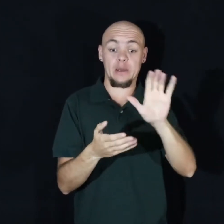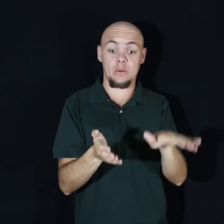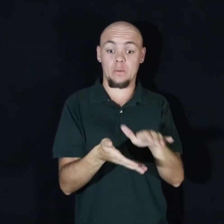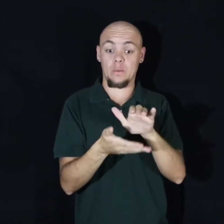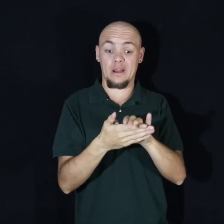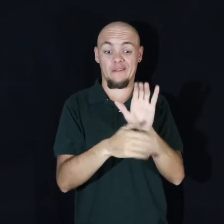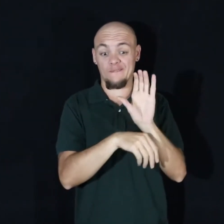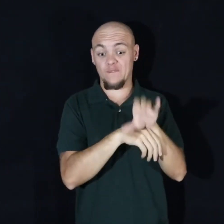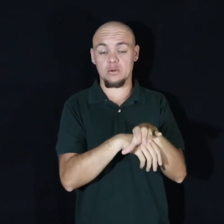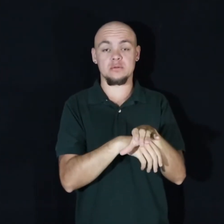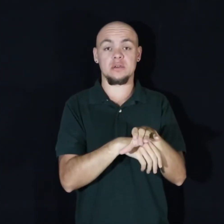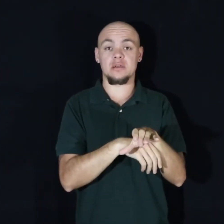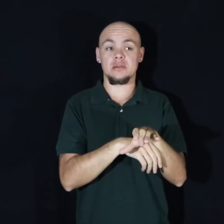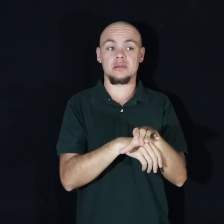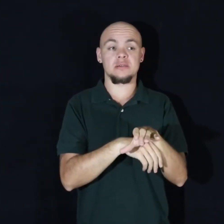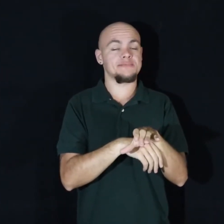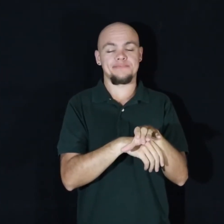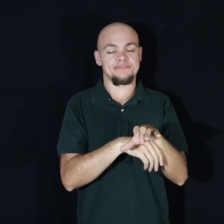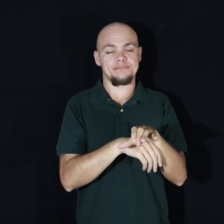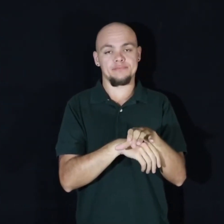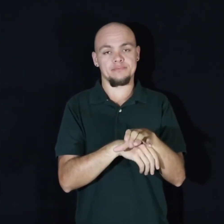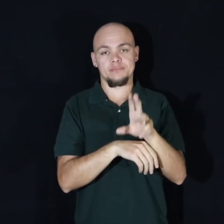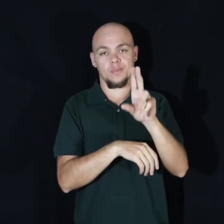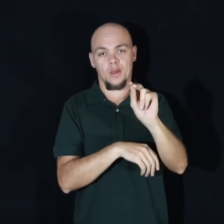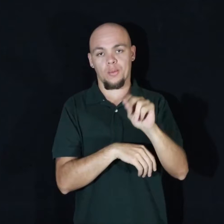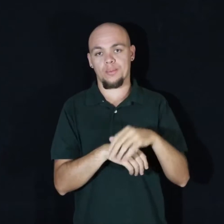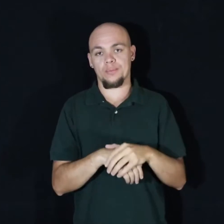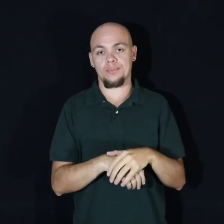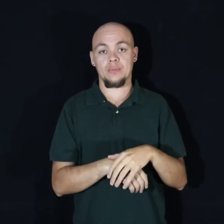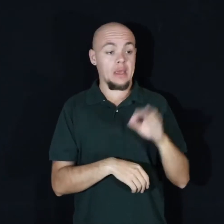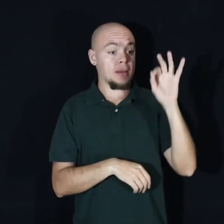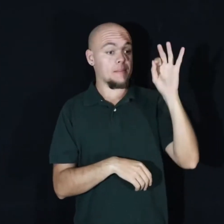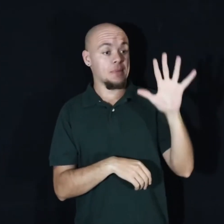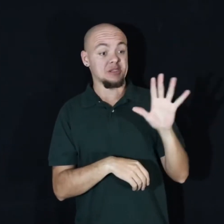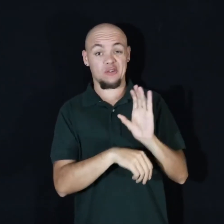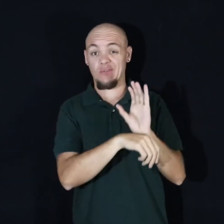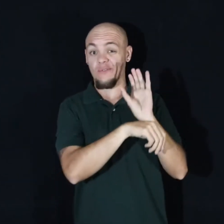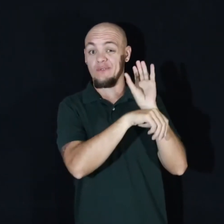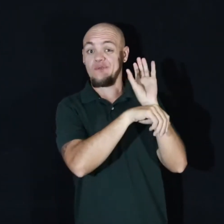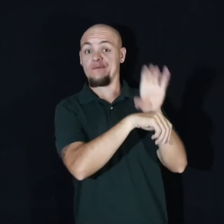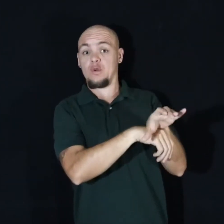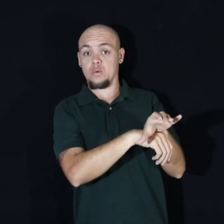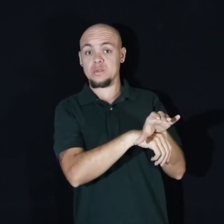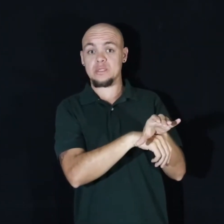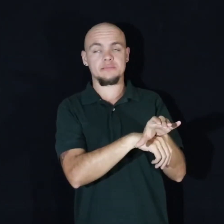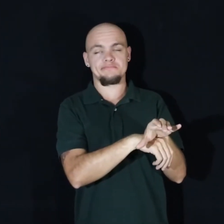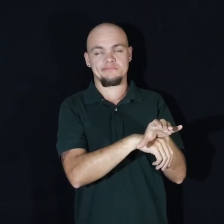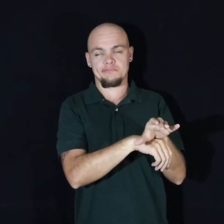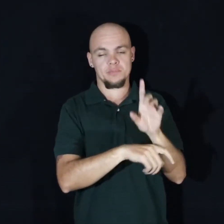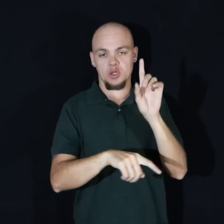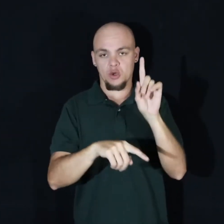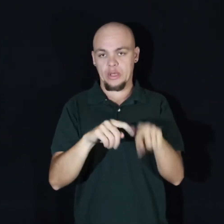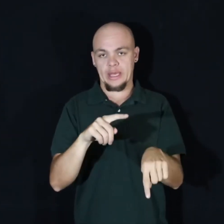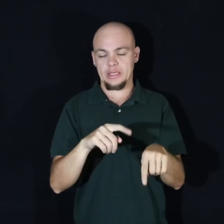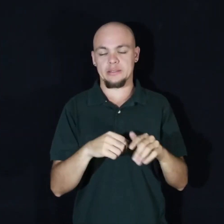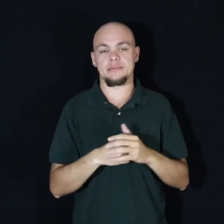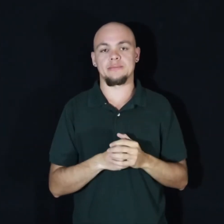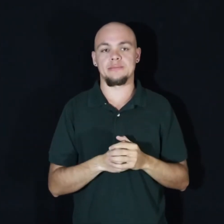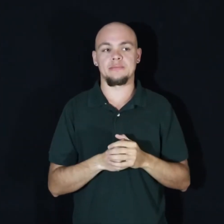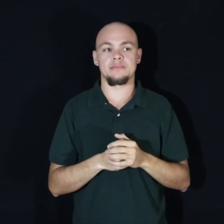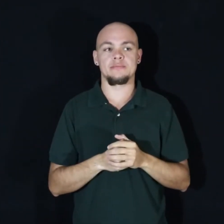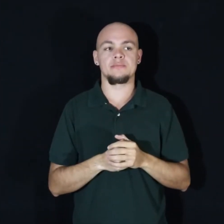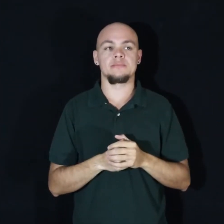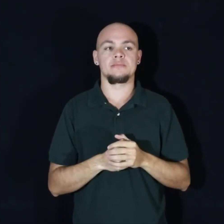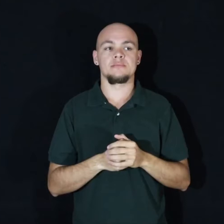but any wedding? And the short answer is simply no. You can't force clergy to perform or